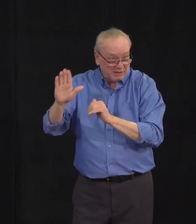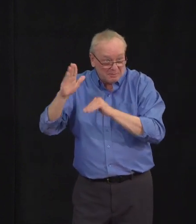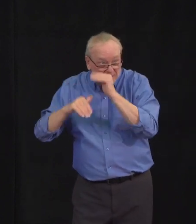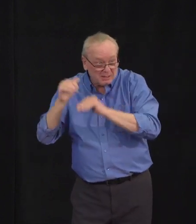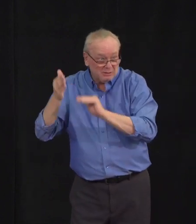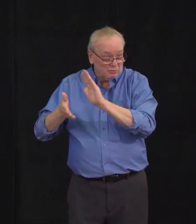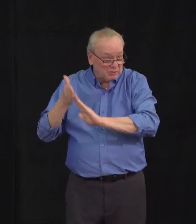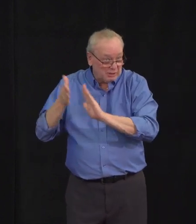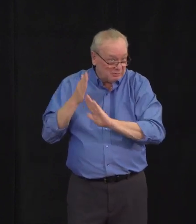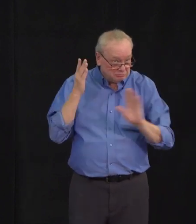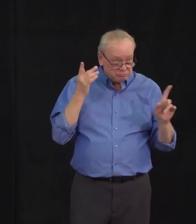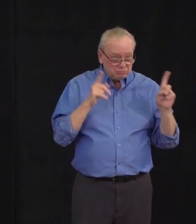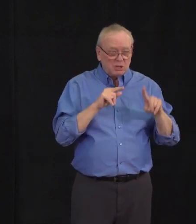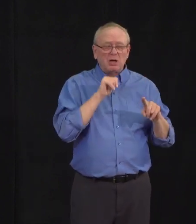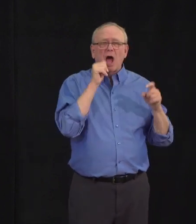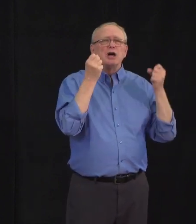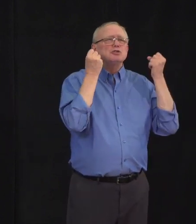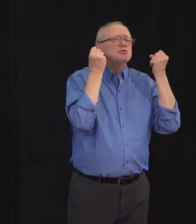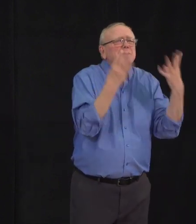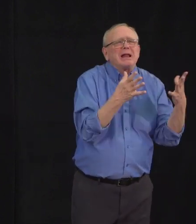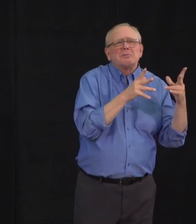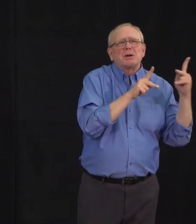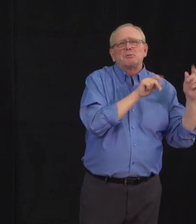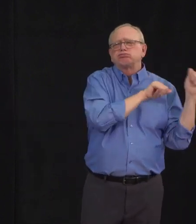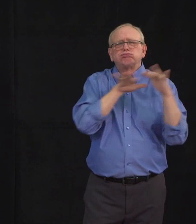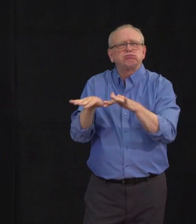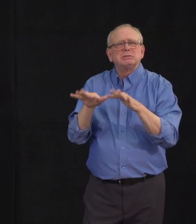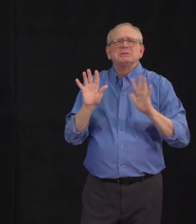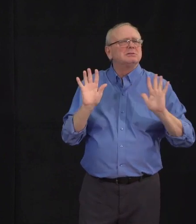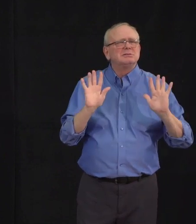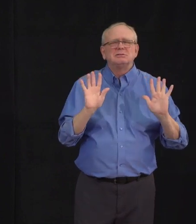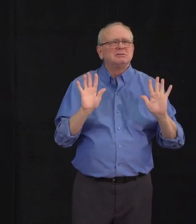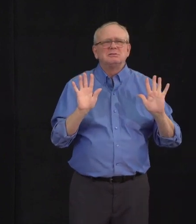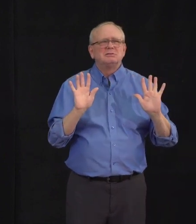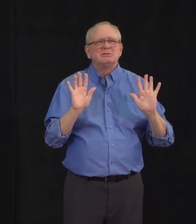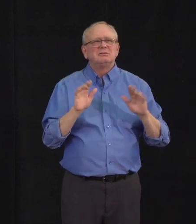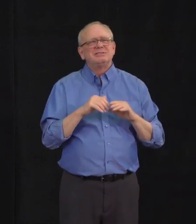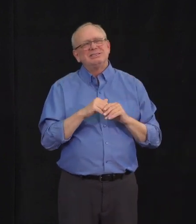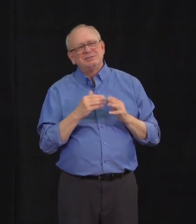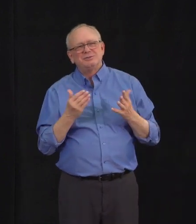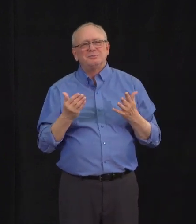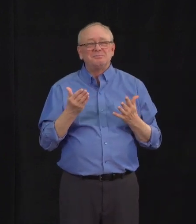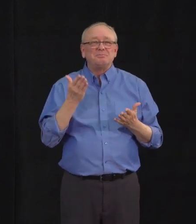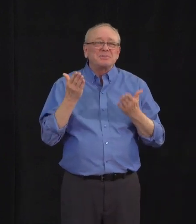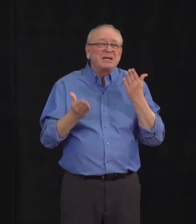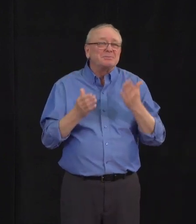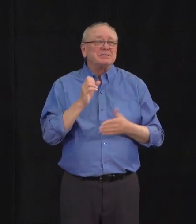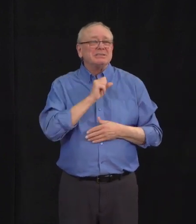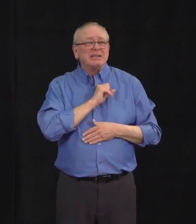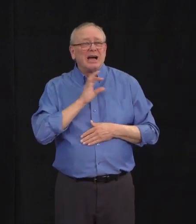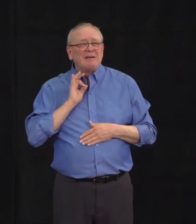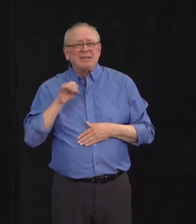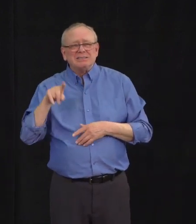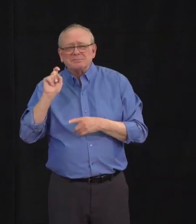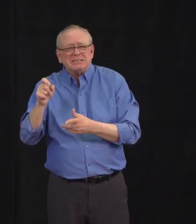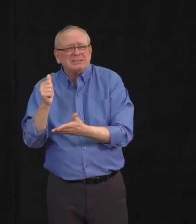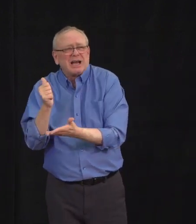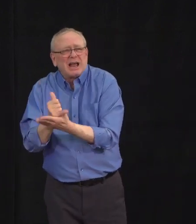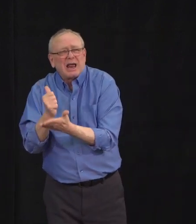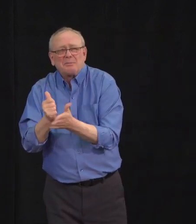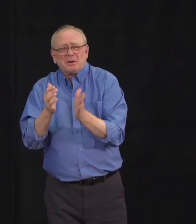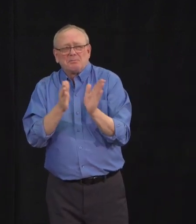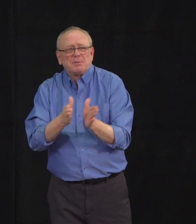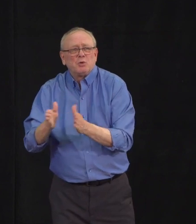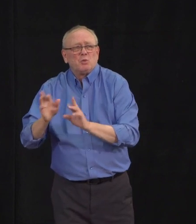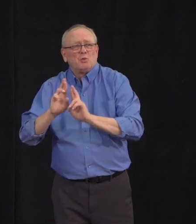who want to come, especially for residents who have more complex needs, who may need staff to help them get ready for a visit. This might need to be arranged in